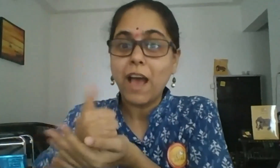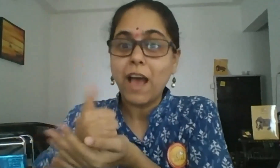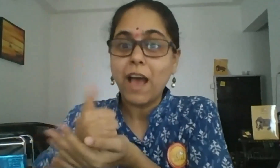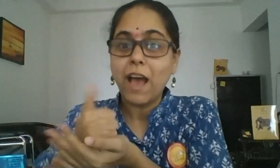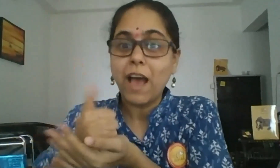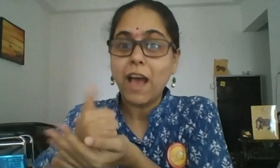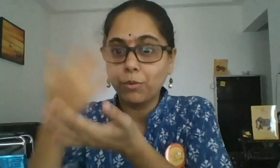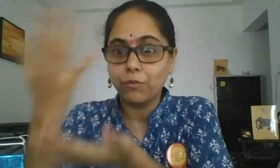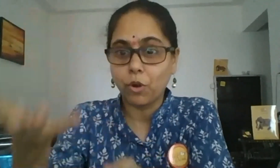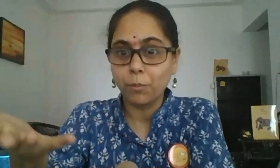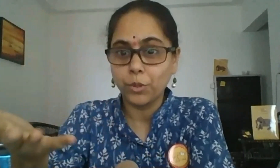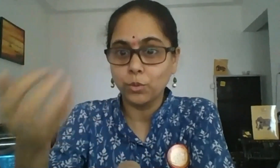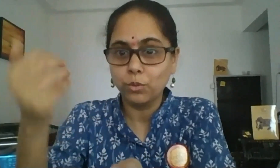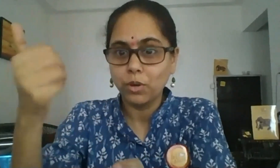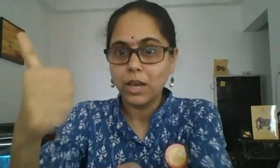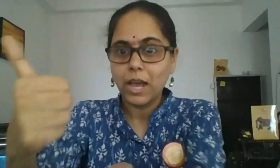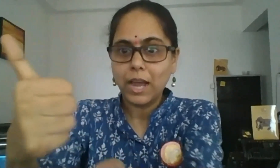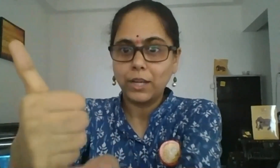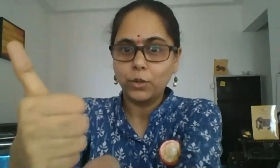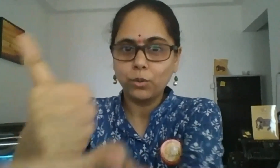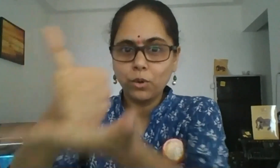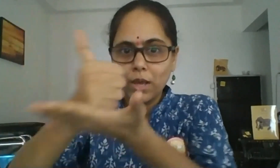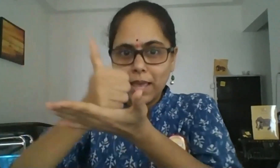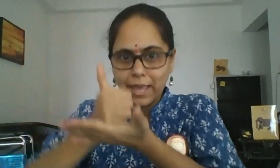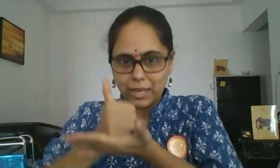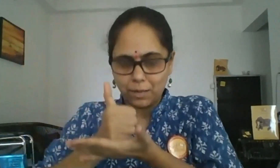want help from you, I'll do help.